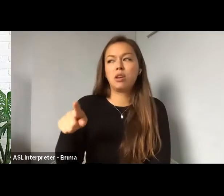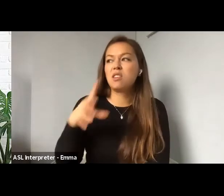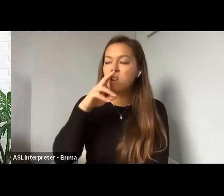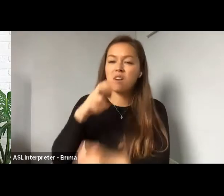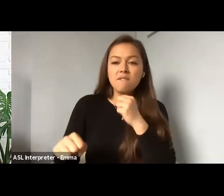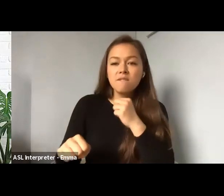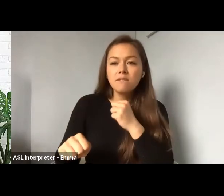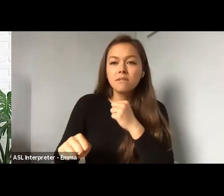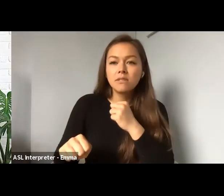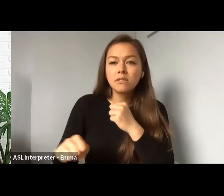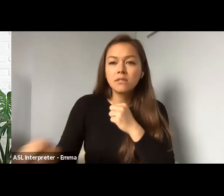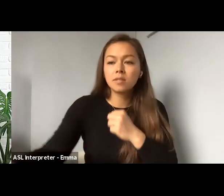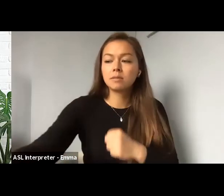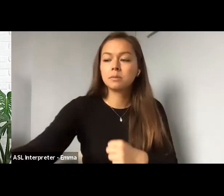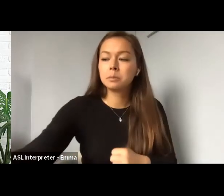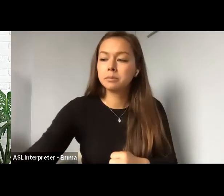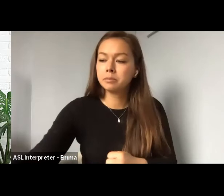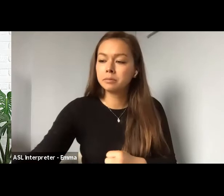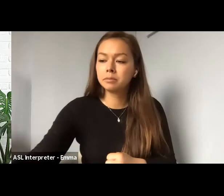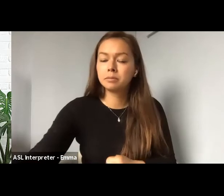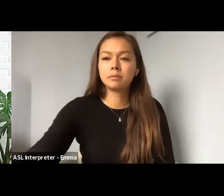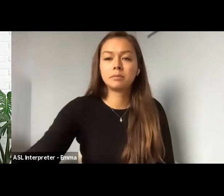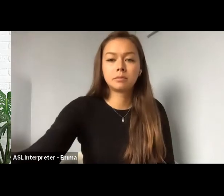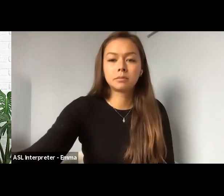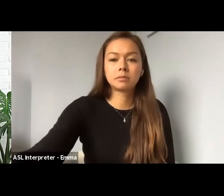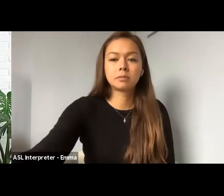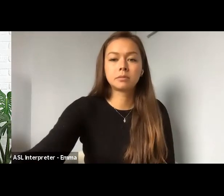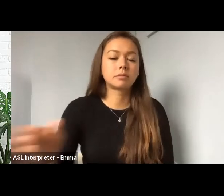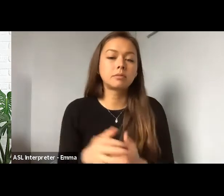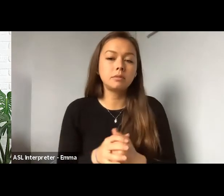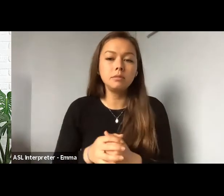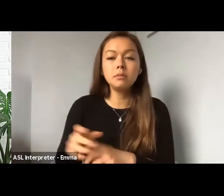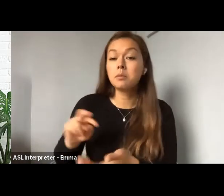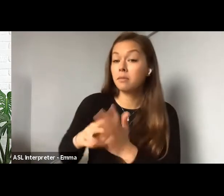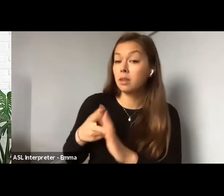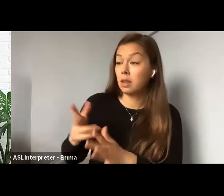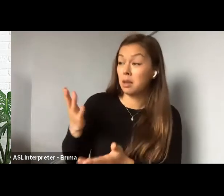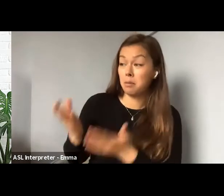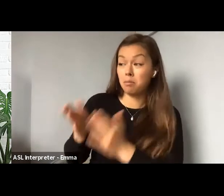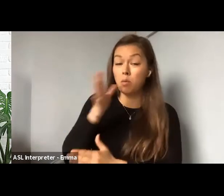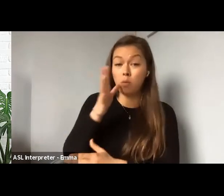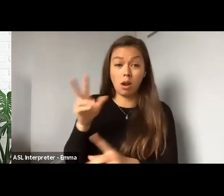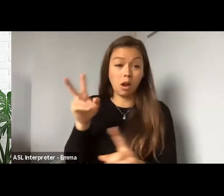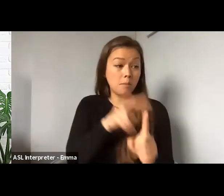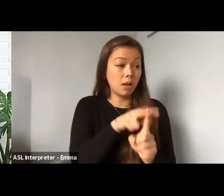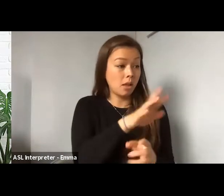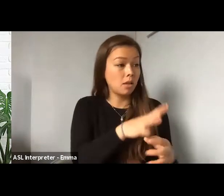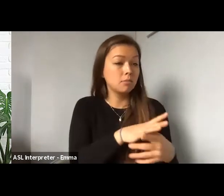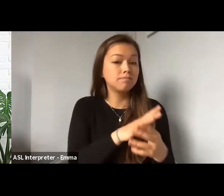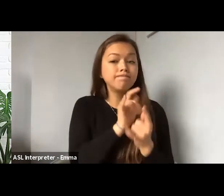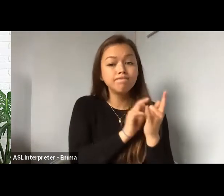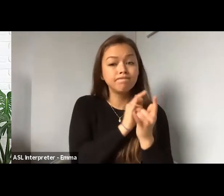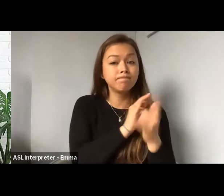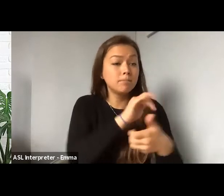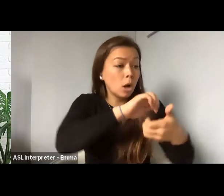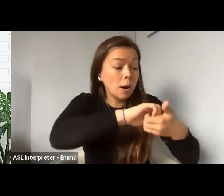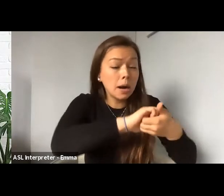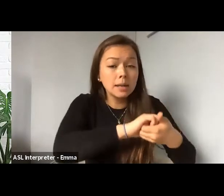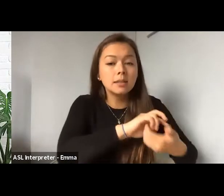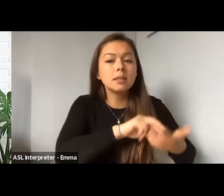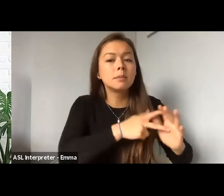social interactions with romantic partners, and these folks may be at increased risk for perpetrating dating